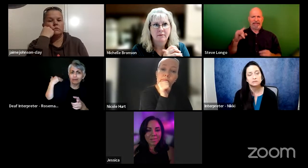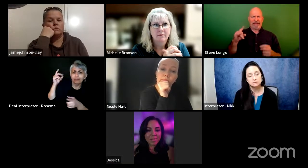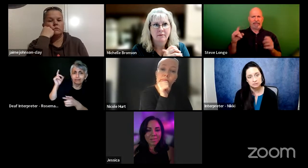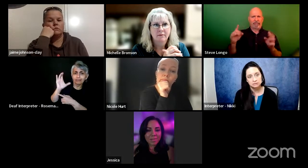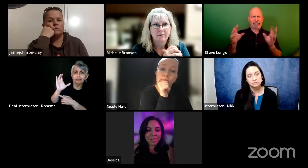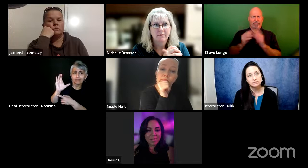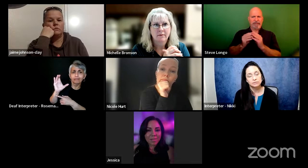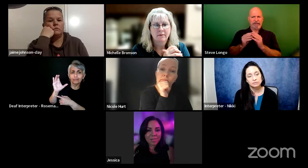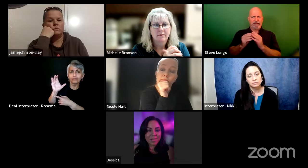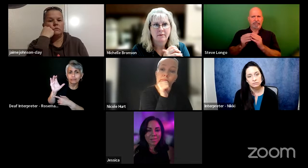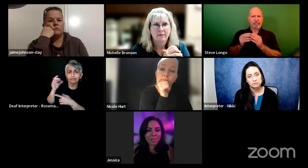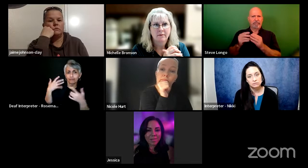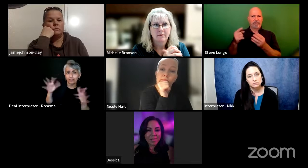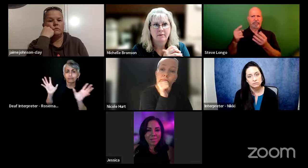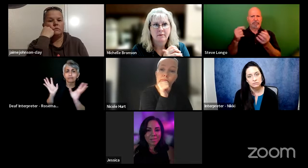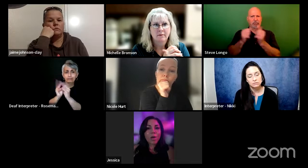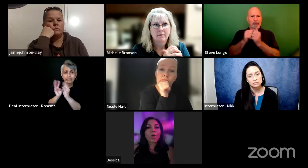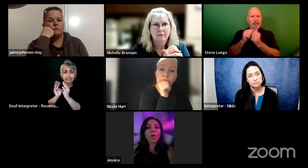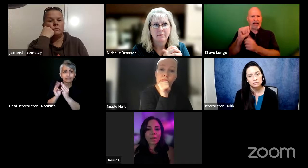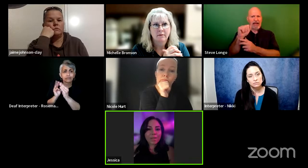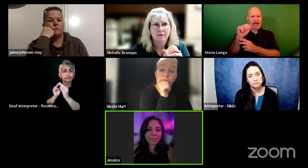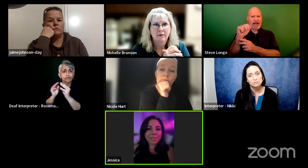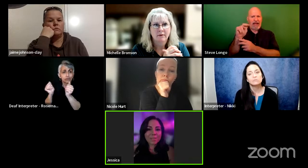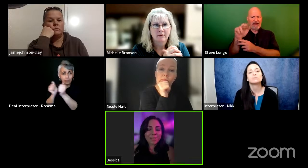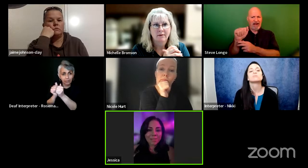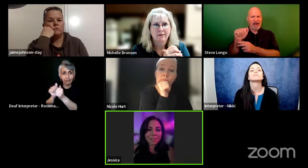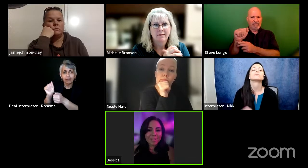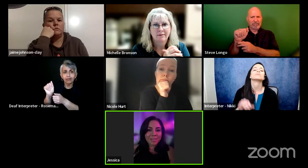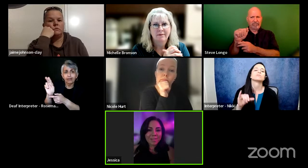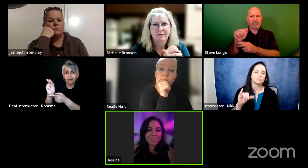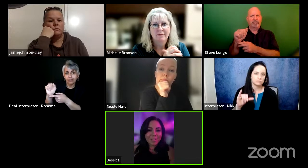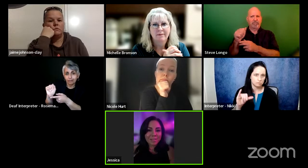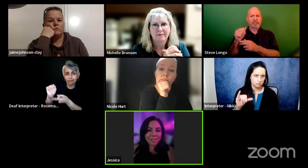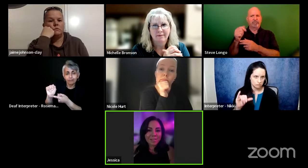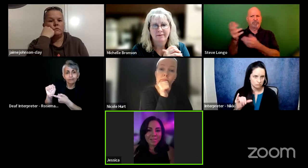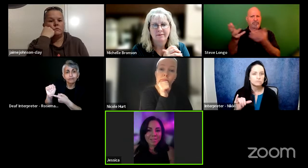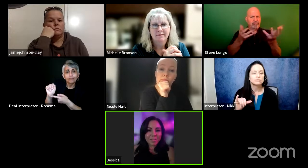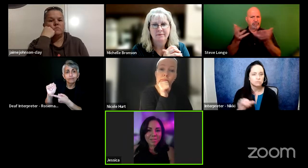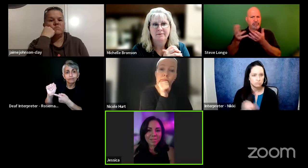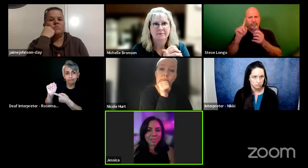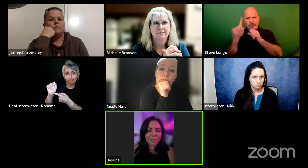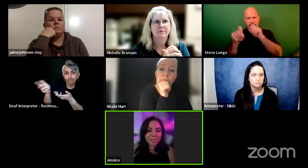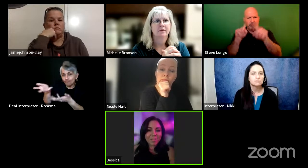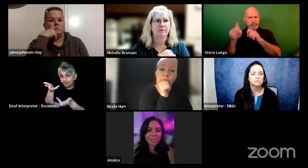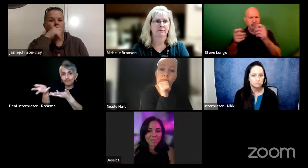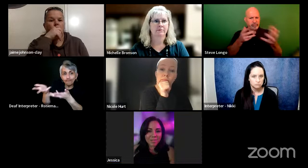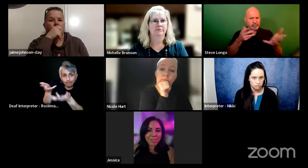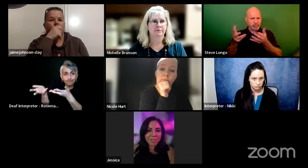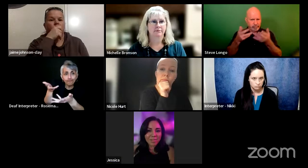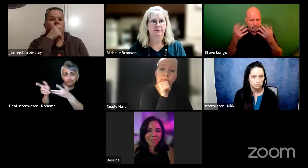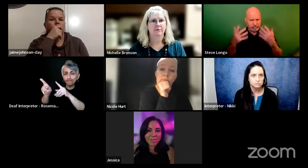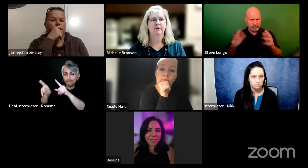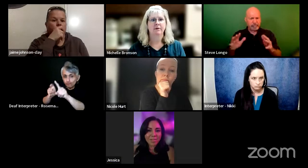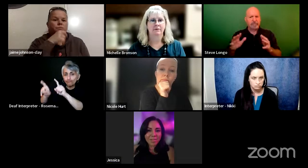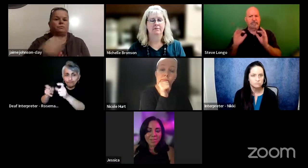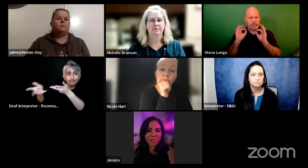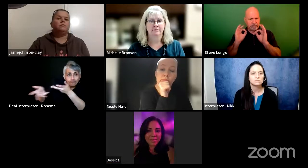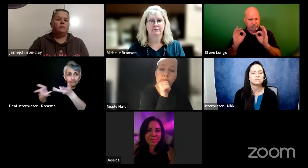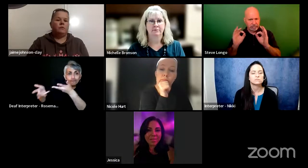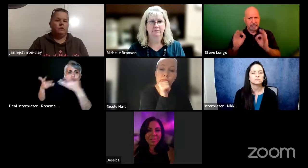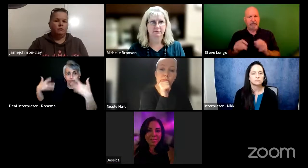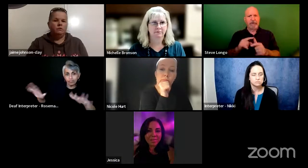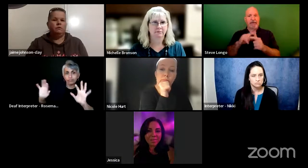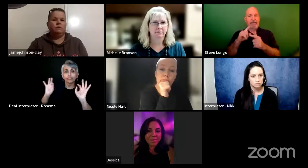Steve is indicating back in December, we met. Okay, yes. We met with Anna and interviewed